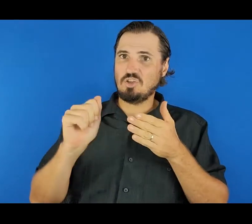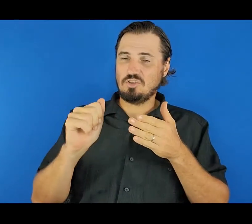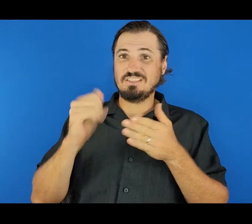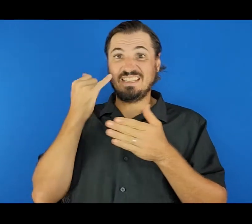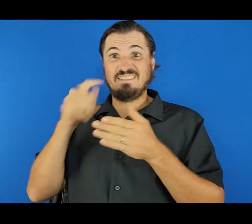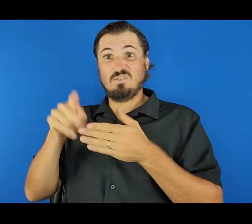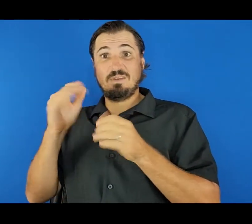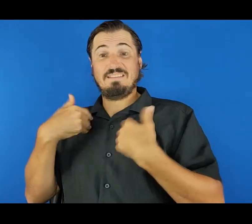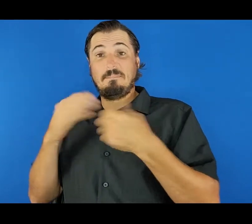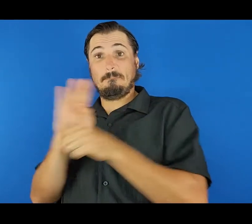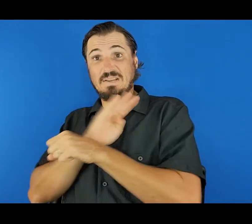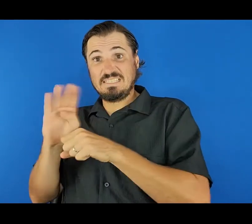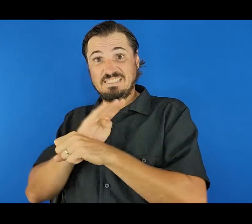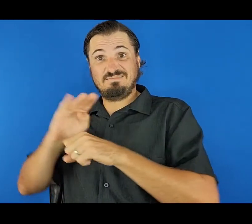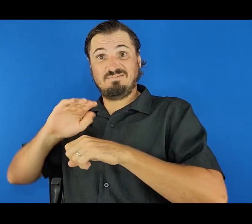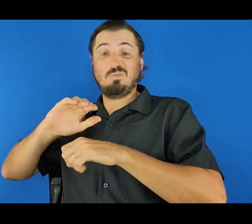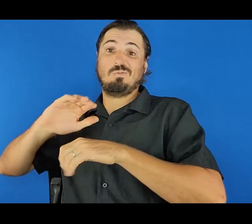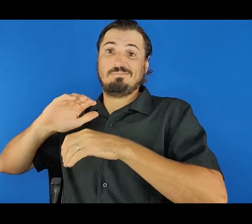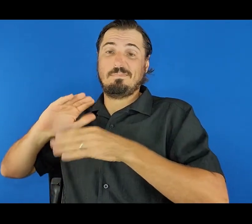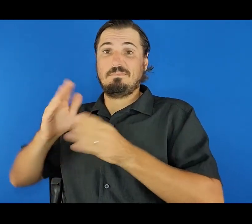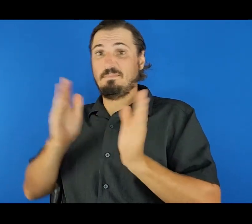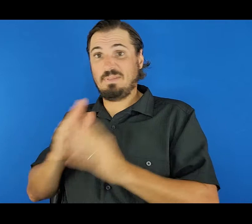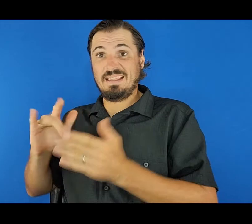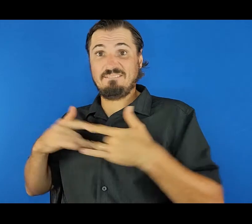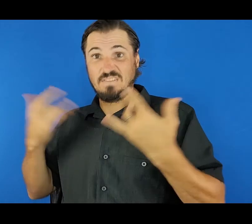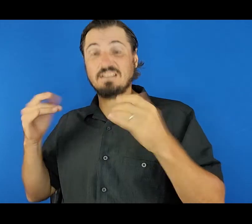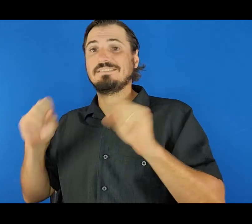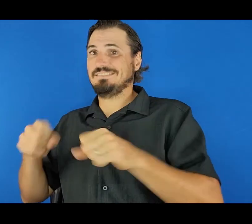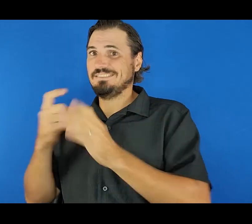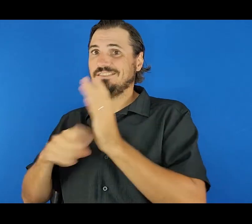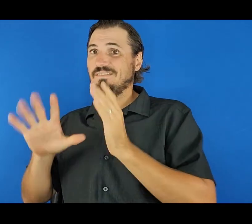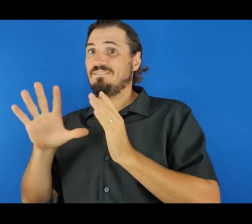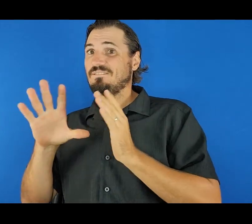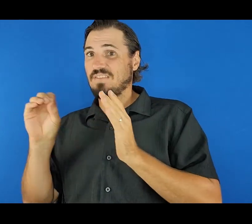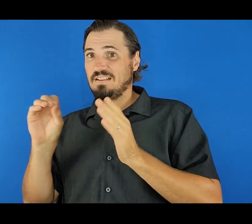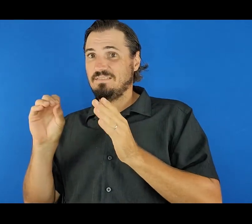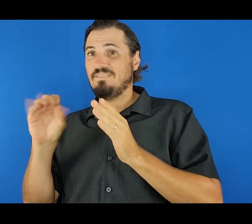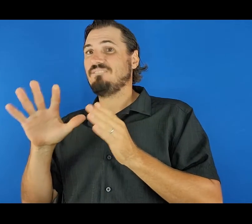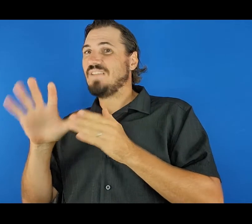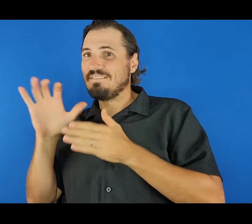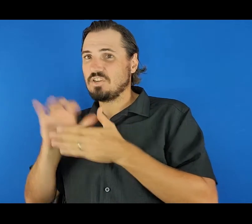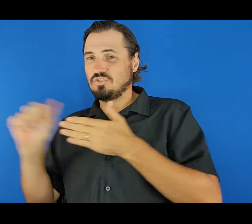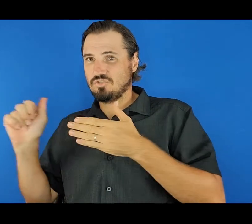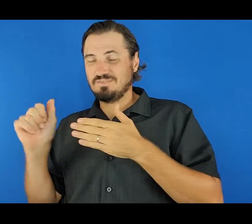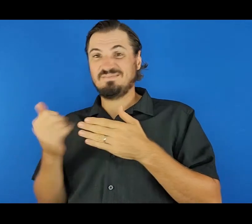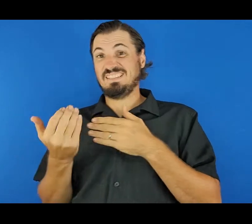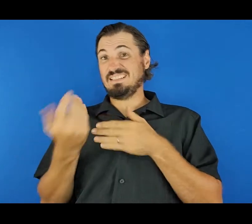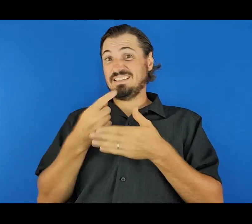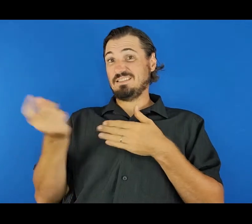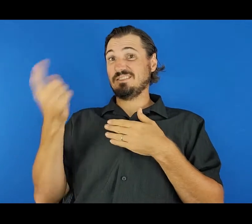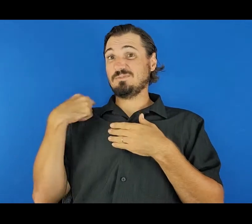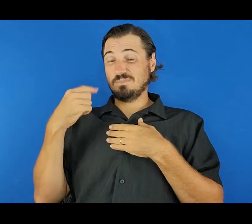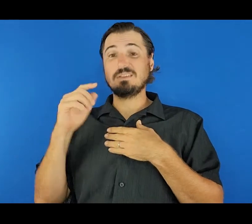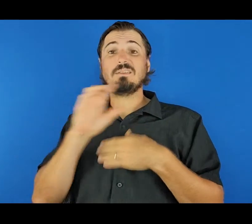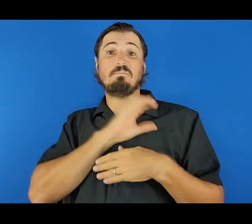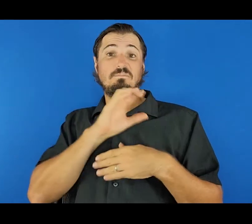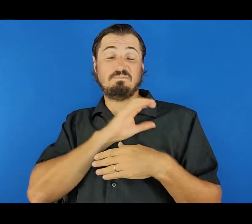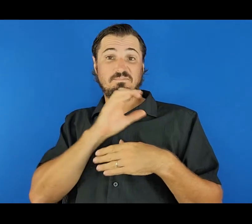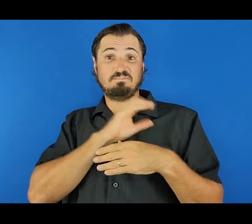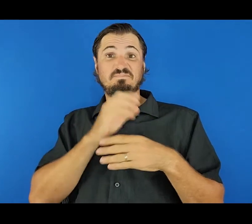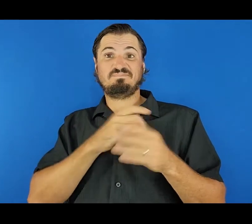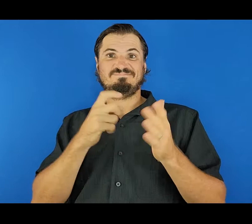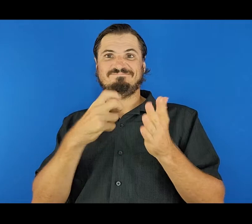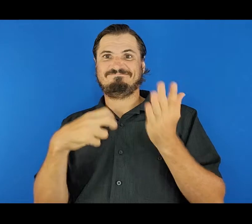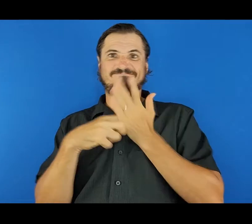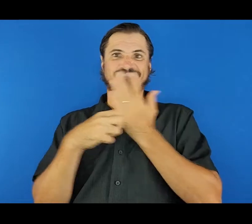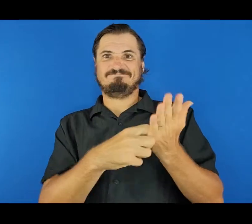and business owners are subject to a $500 fine. Over the past week, KPD cited one business and one large gathering